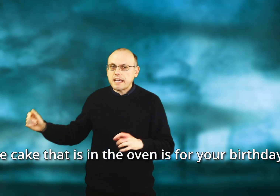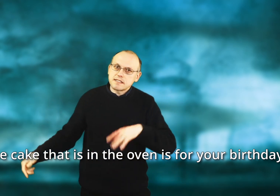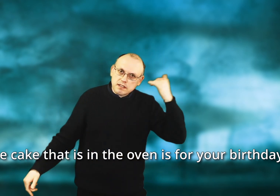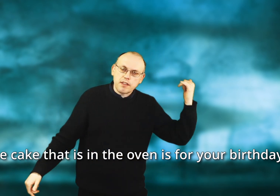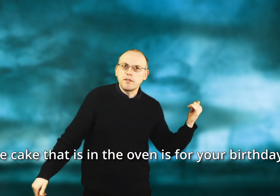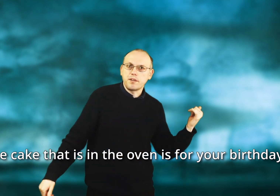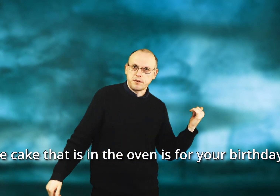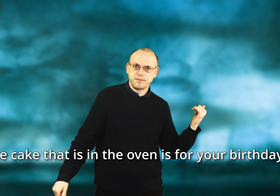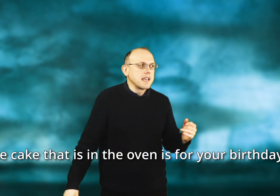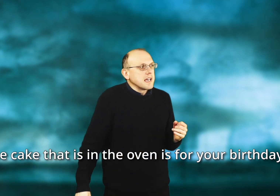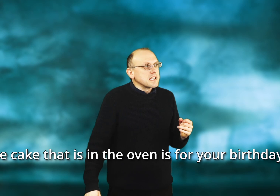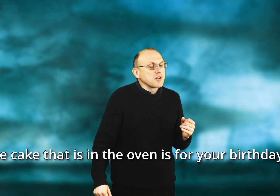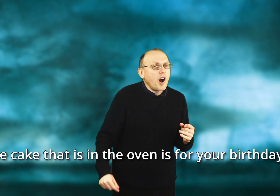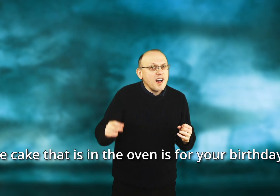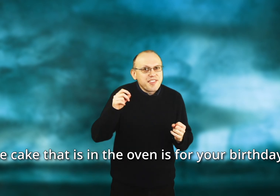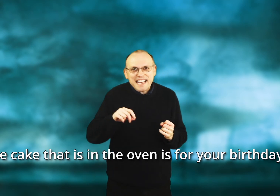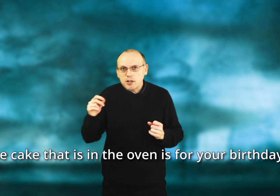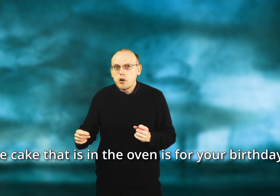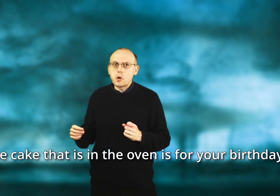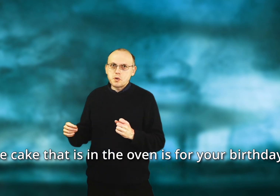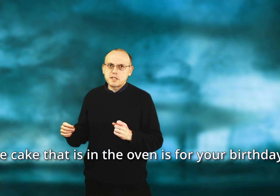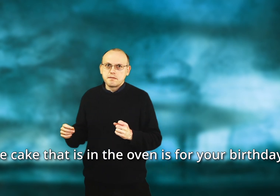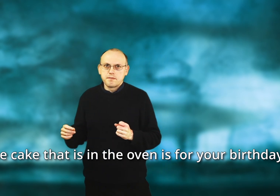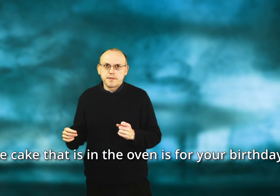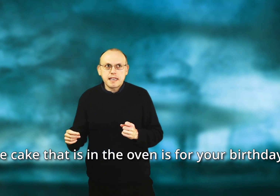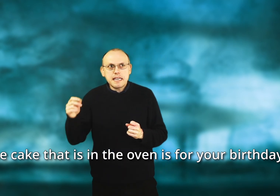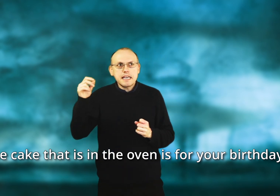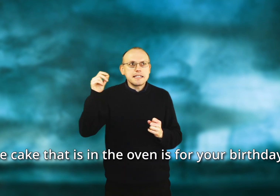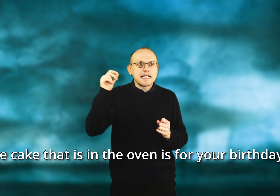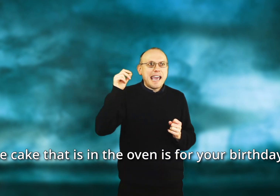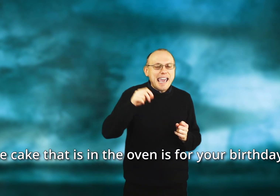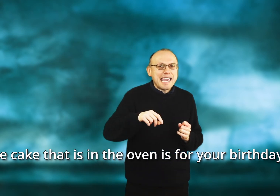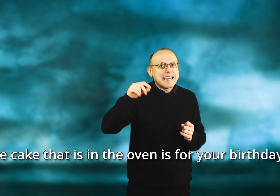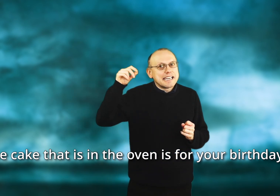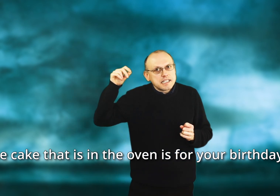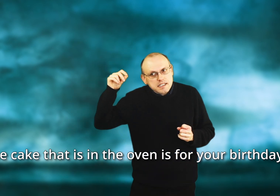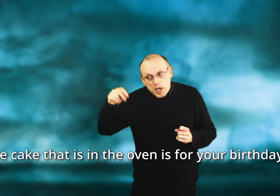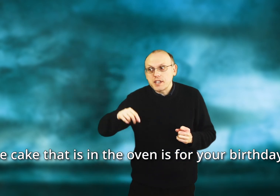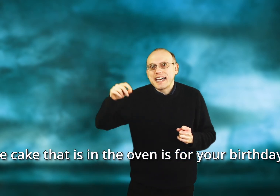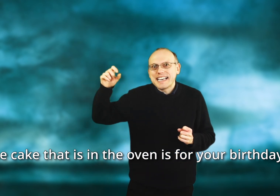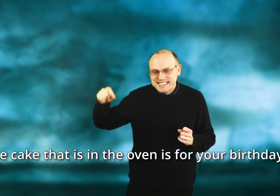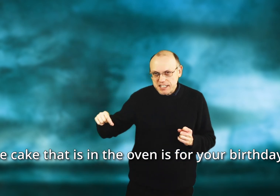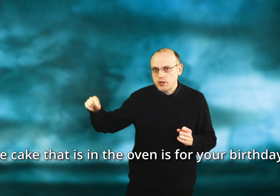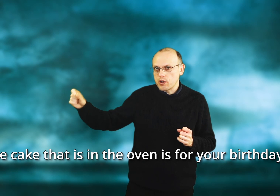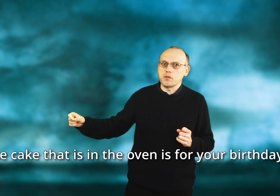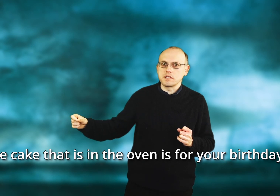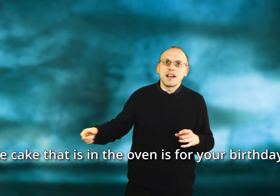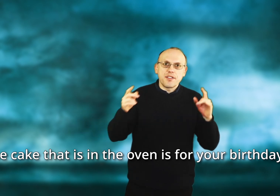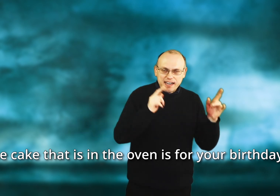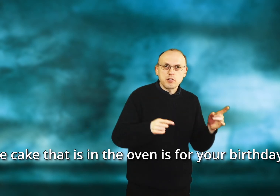not in the oven. So that clause is an essential clause. That clause